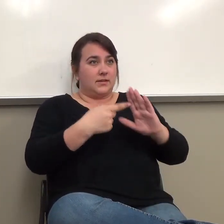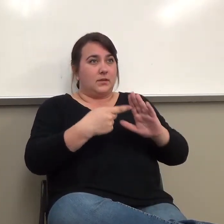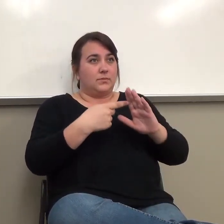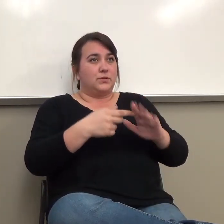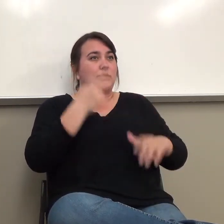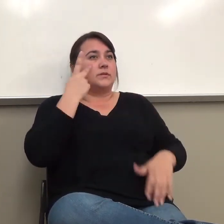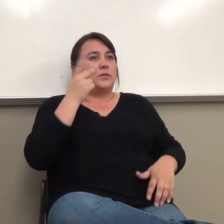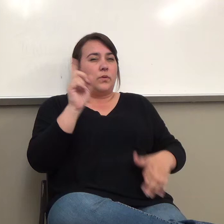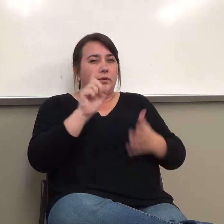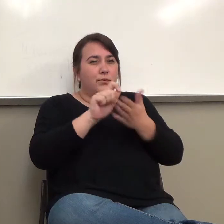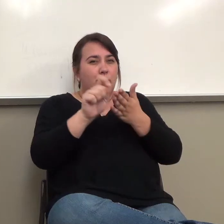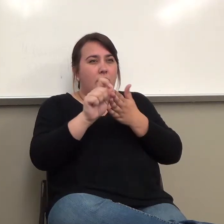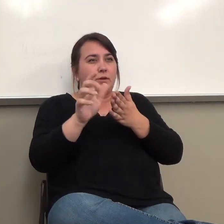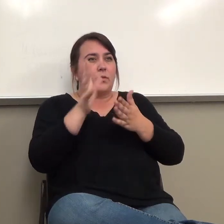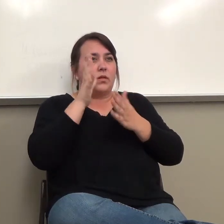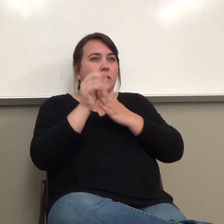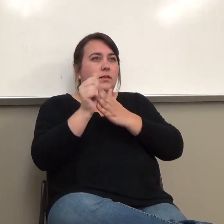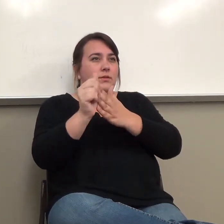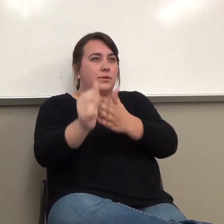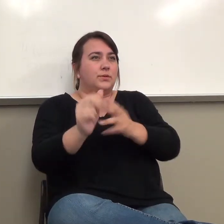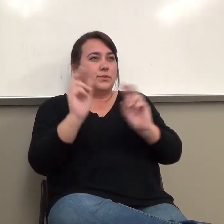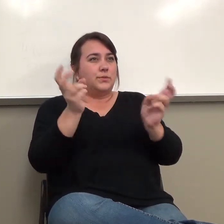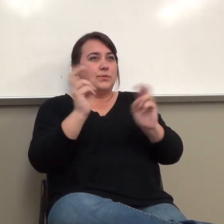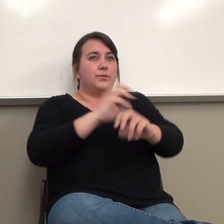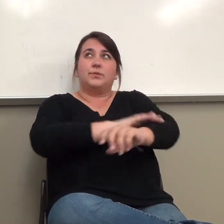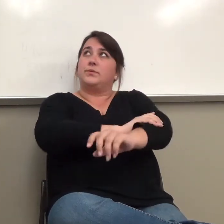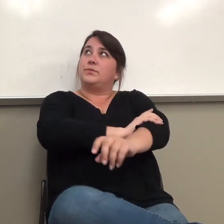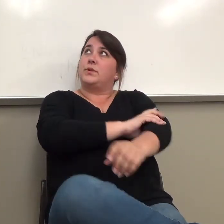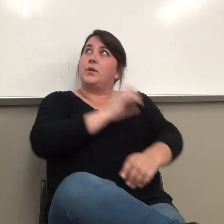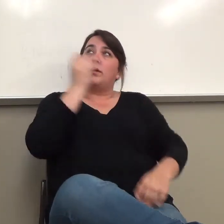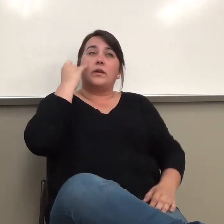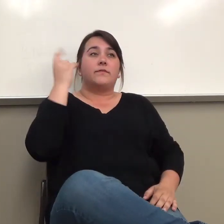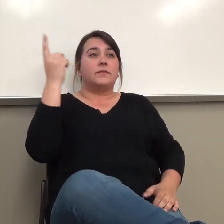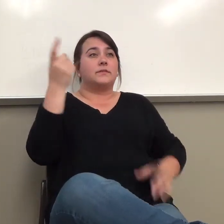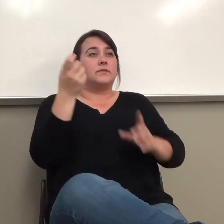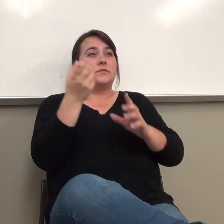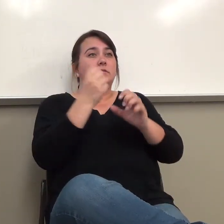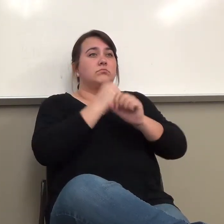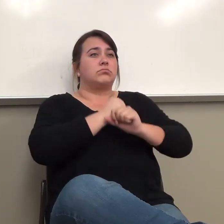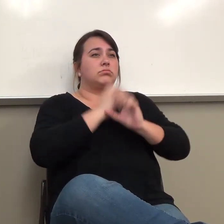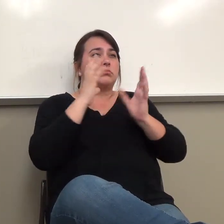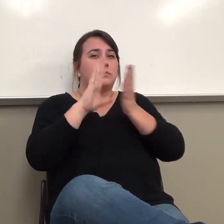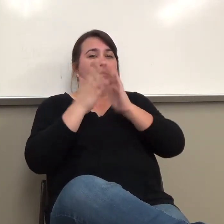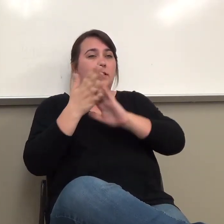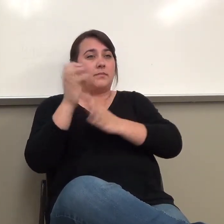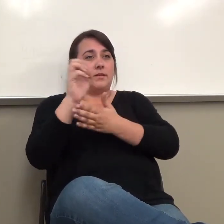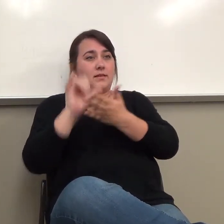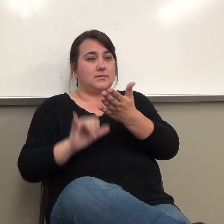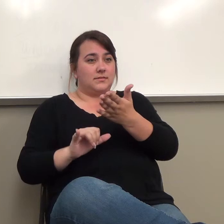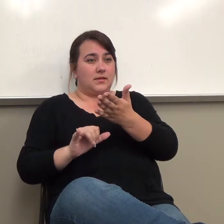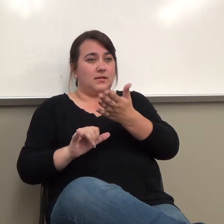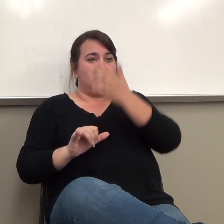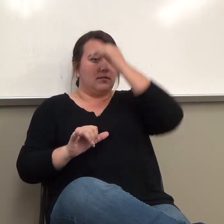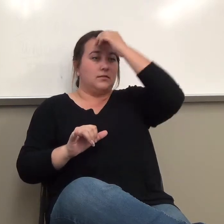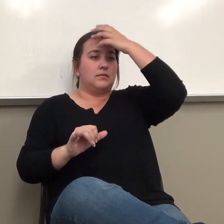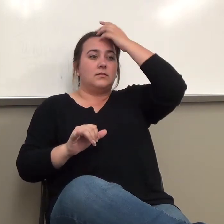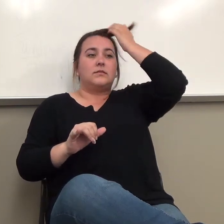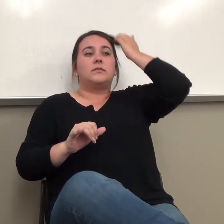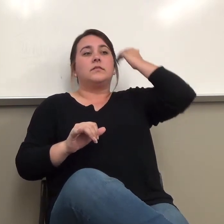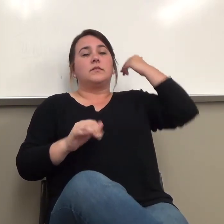writer's going. So if they exploded this out into an essay, they'd have this same thing, list the 3